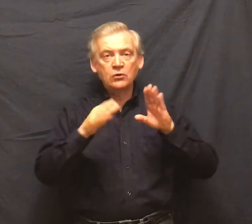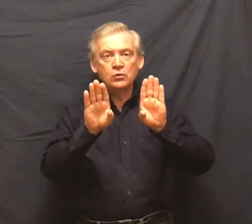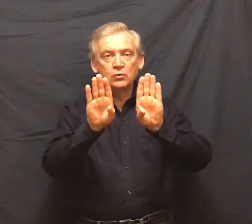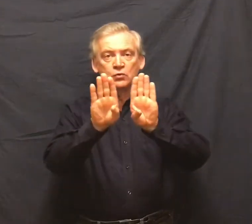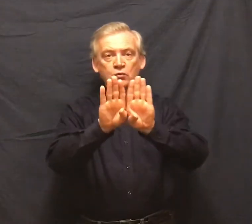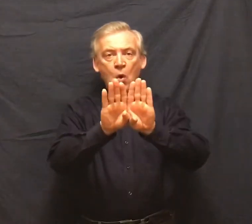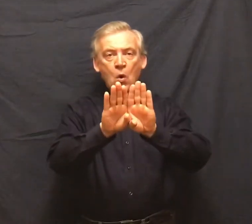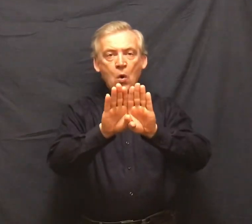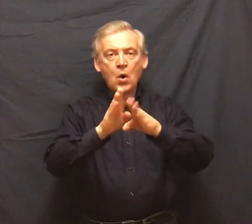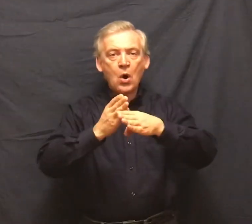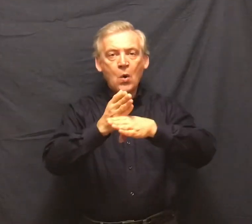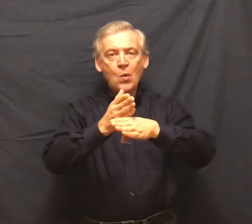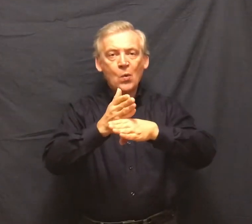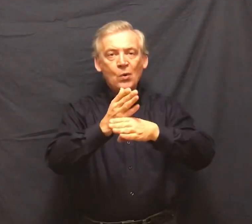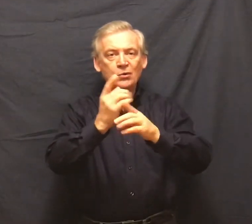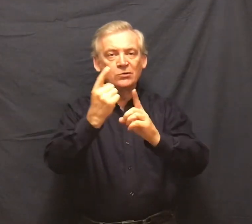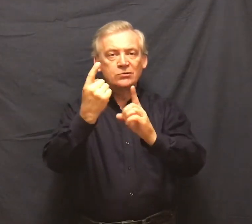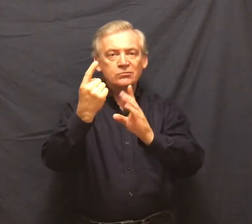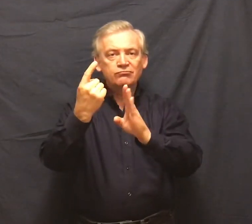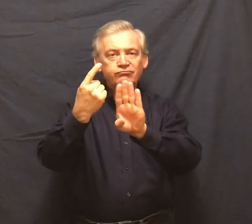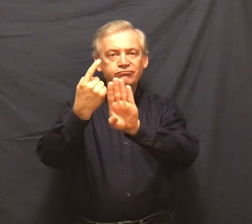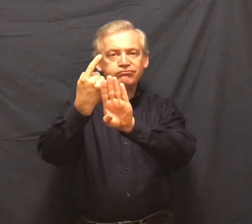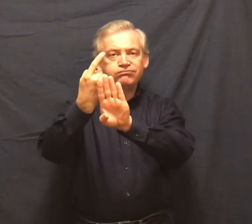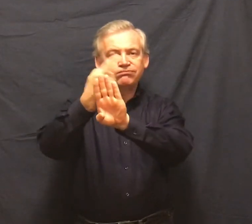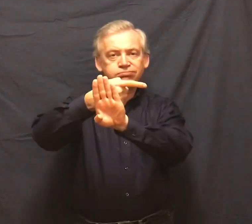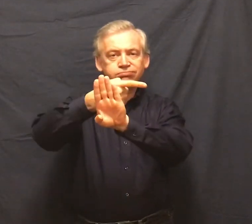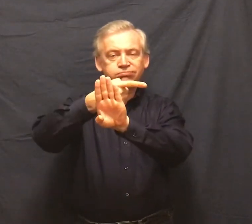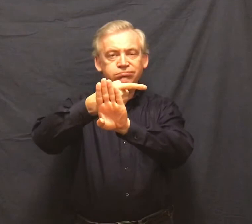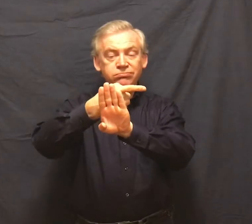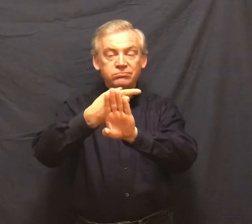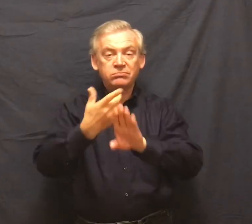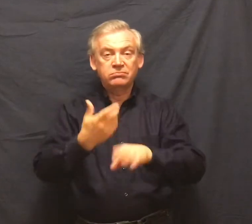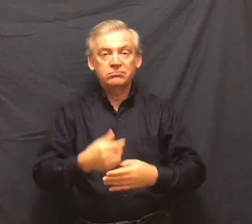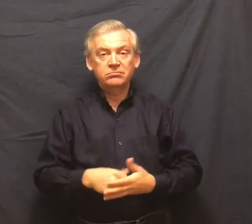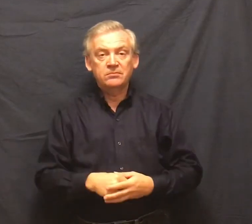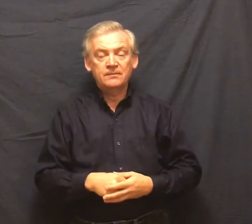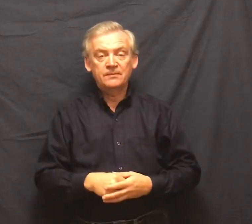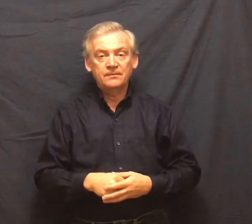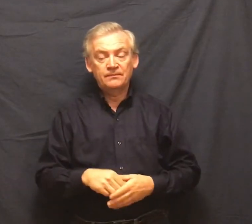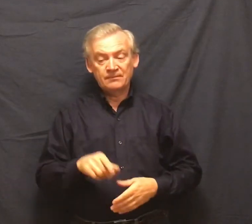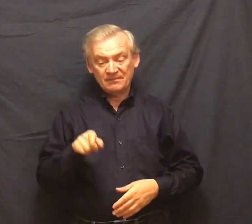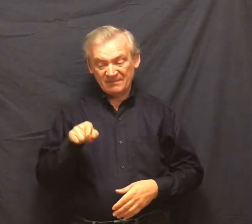Against the walls were 8 bunks, 5 of them made up with blankets and the other 3 showing their burlap ticking.